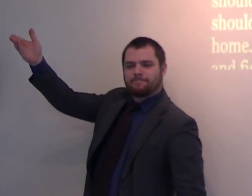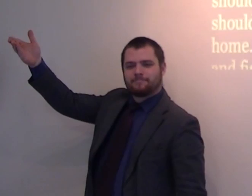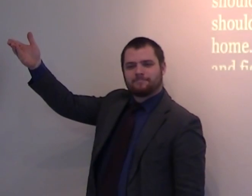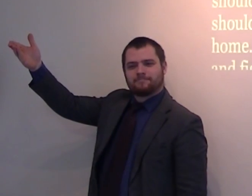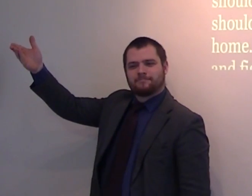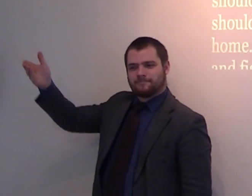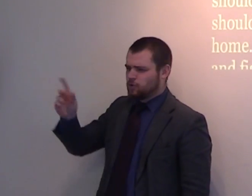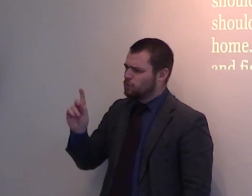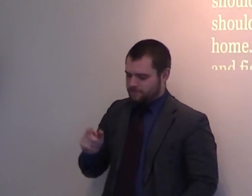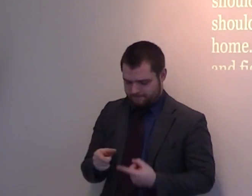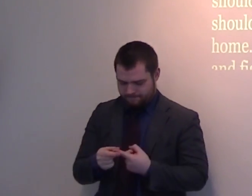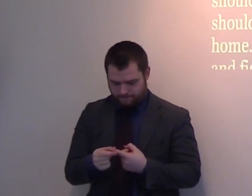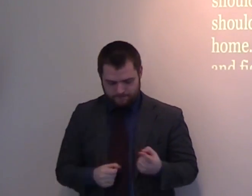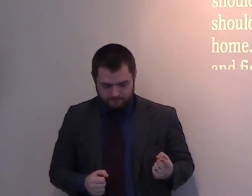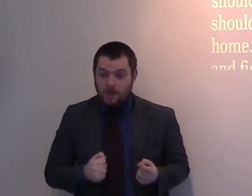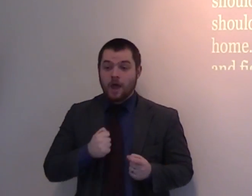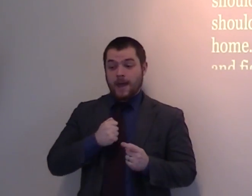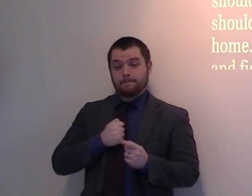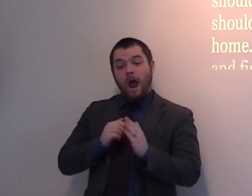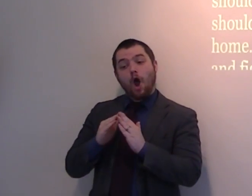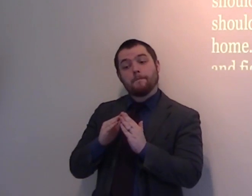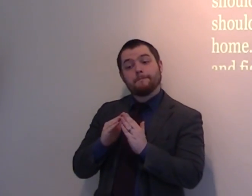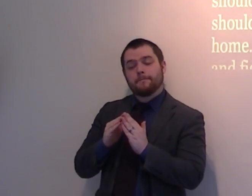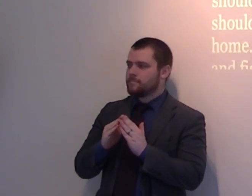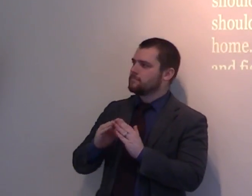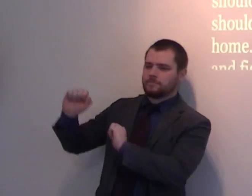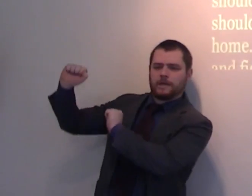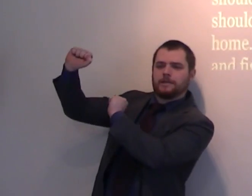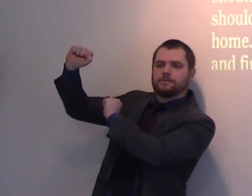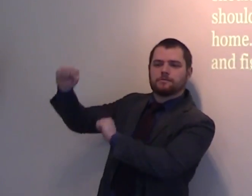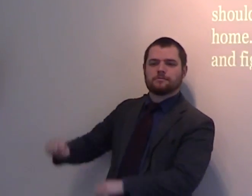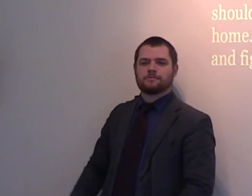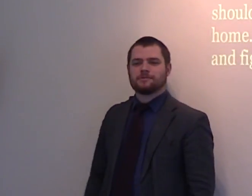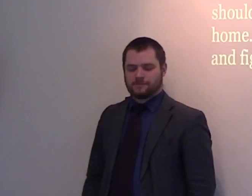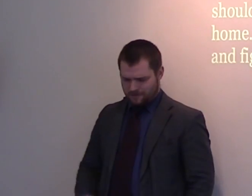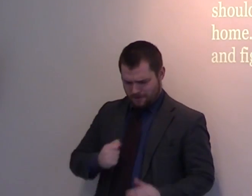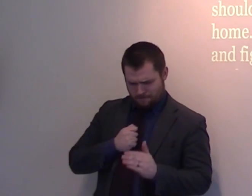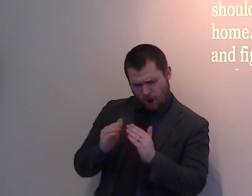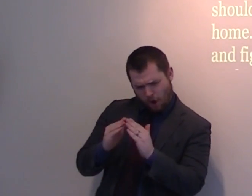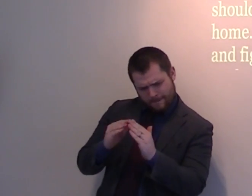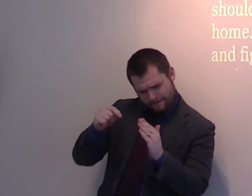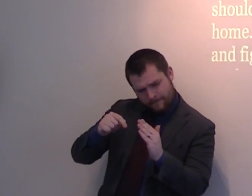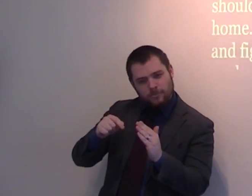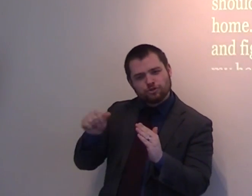Number one, my home belongs to Christ. I should use my home to serve Jesus.